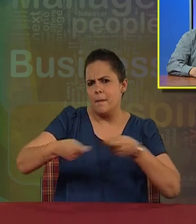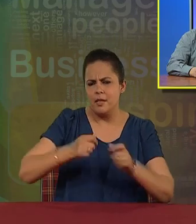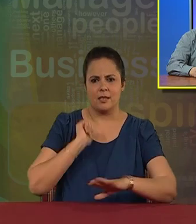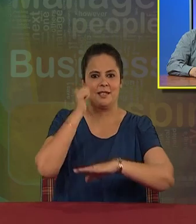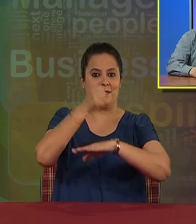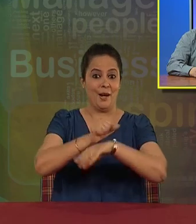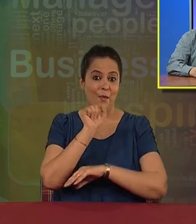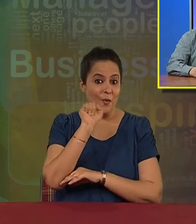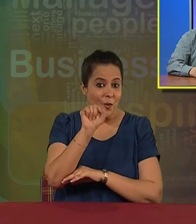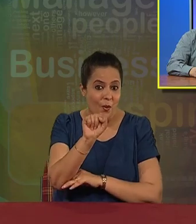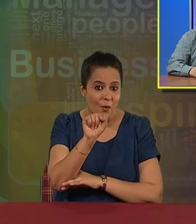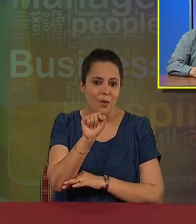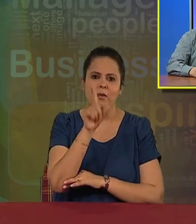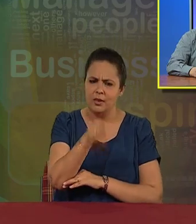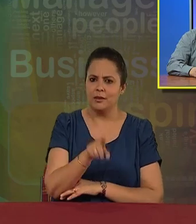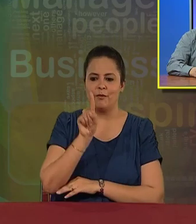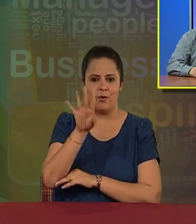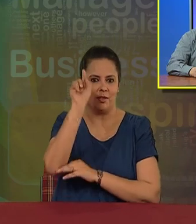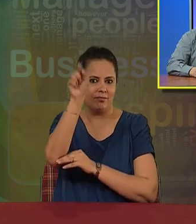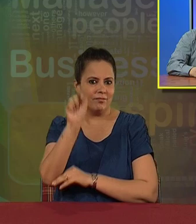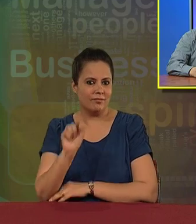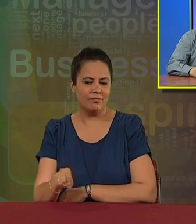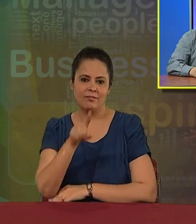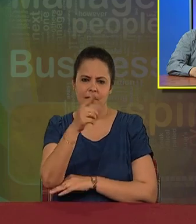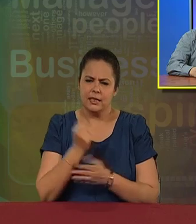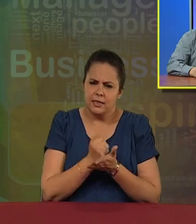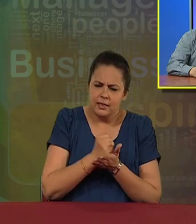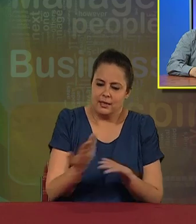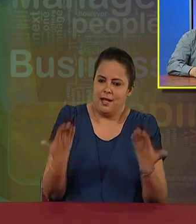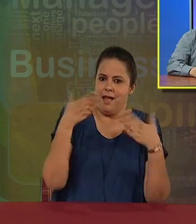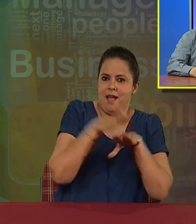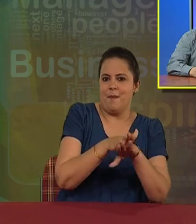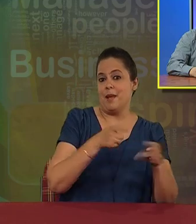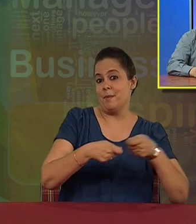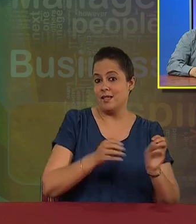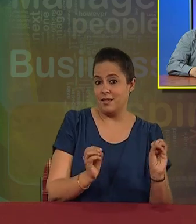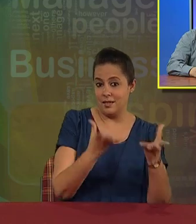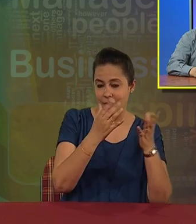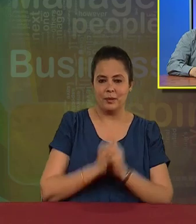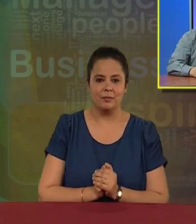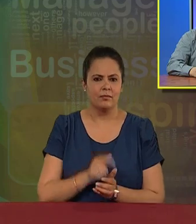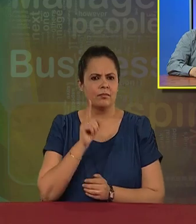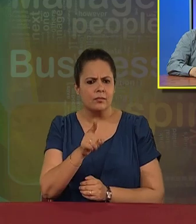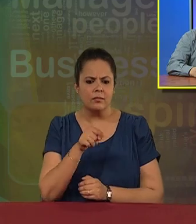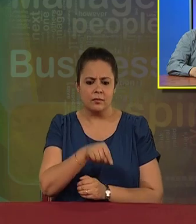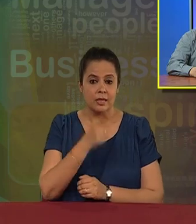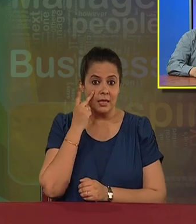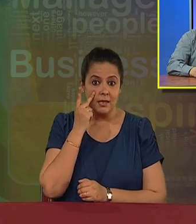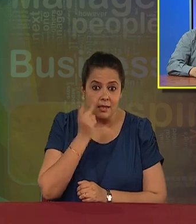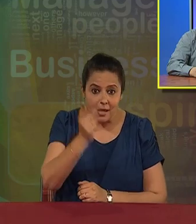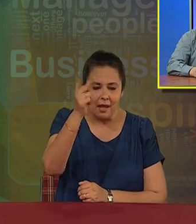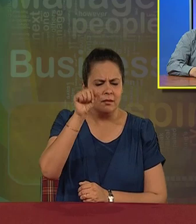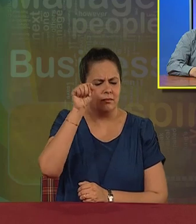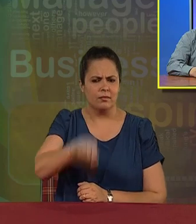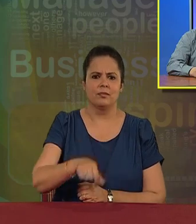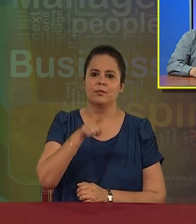start a business, you have to apply these 14 principles to the maximum. And then you will certainly ensure that whatever you would like